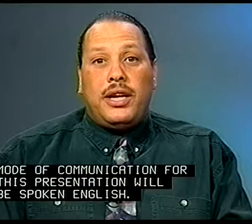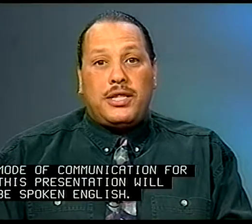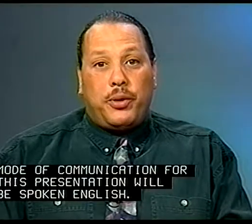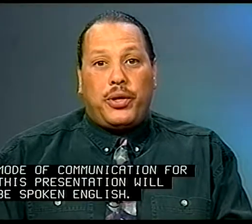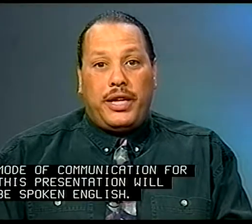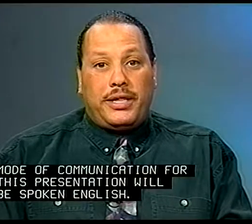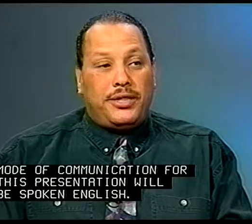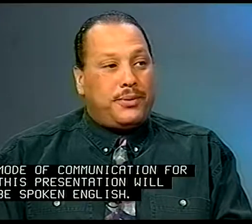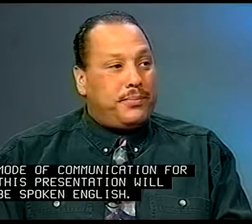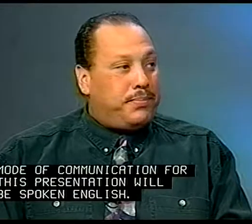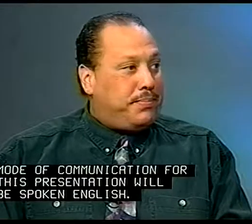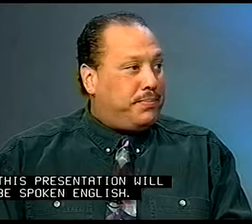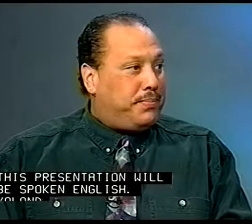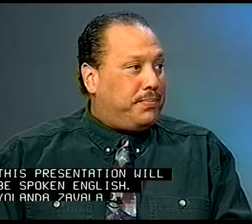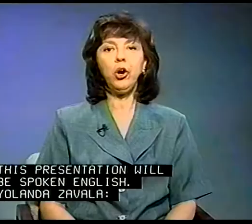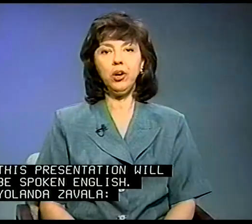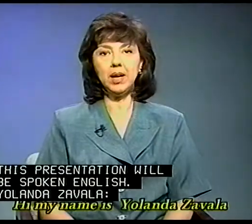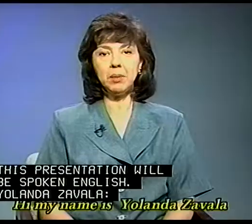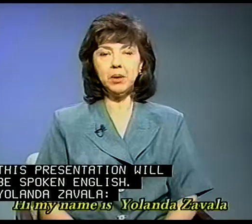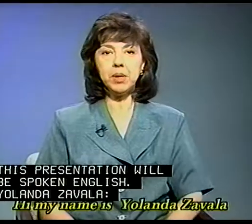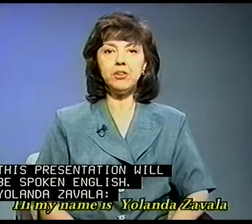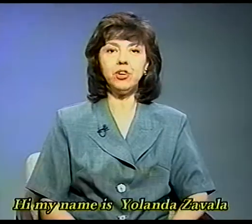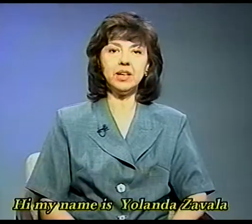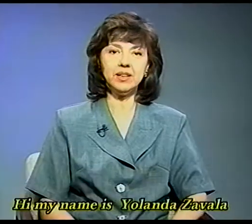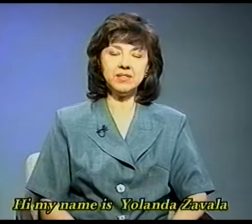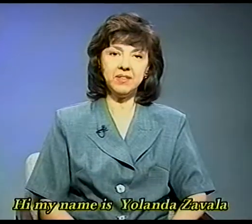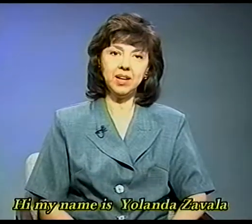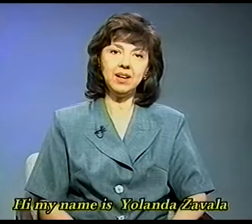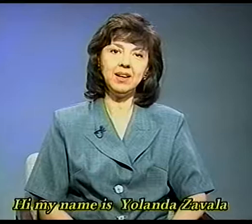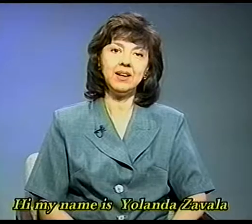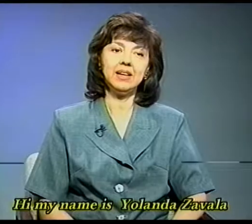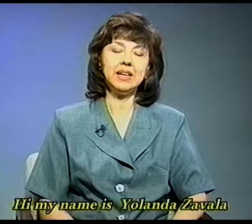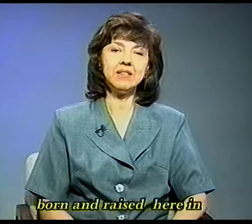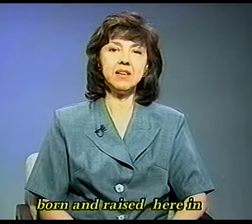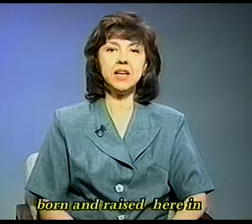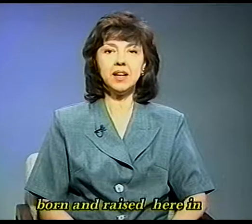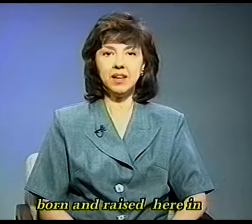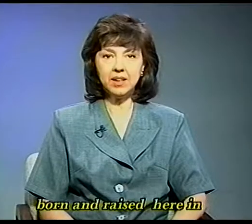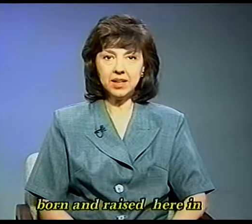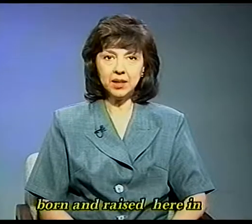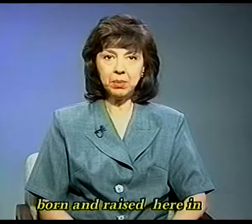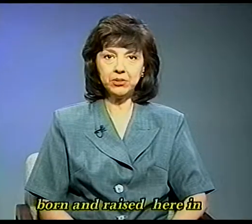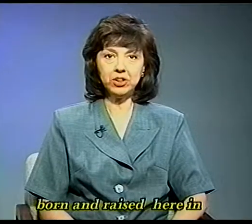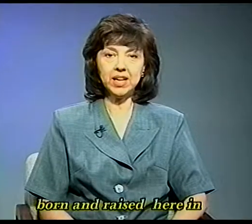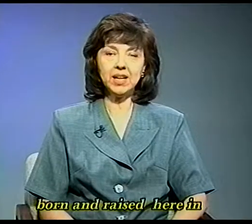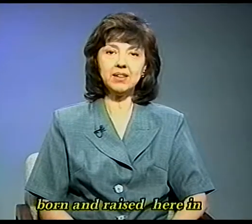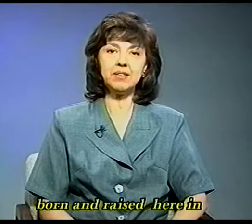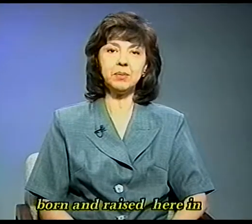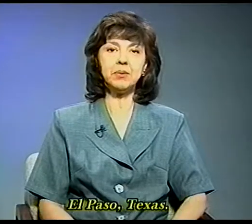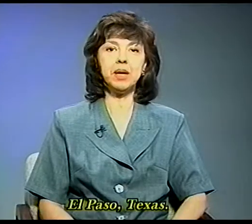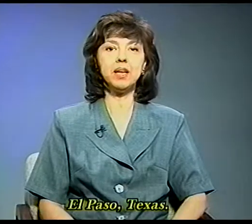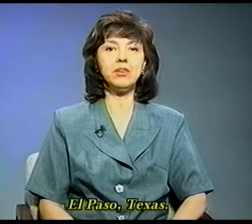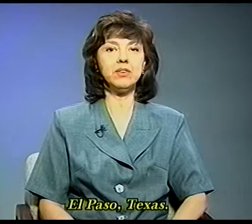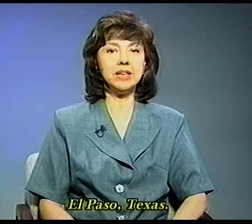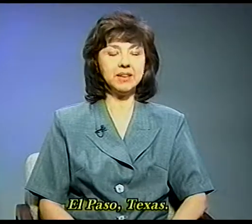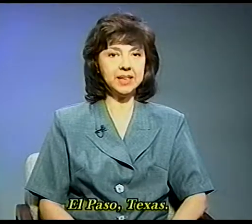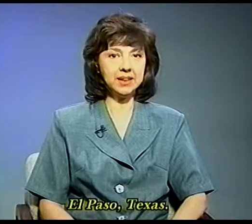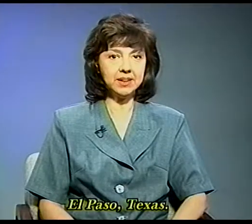is spoken English. Hola, mi nombre es Yolanda Zavala, nacida y criada aquí en El Paso, Texas. Mis padres descendientes